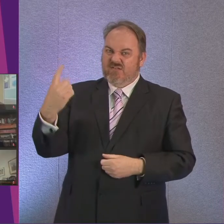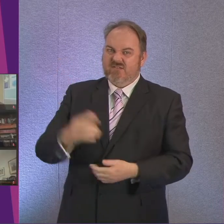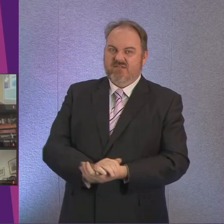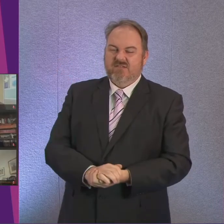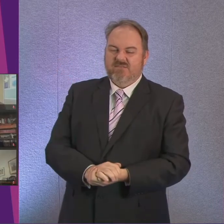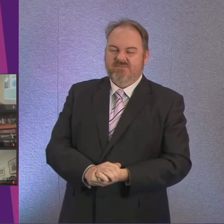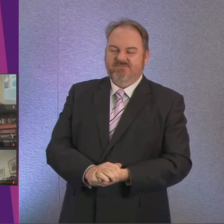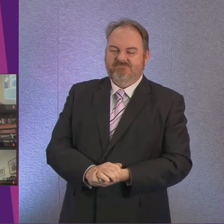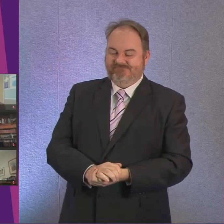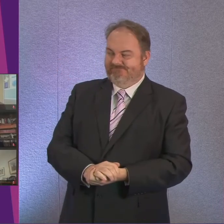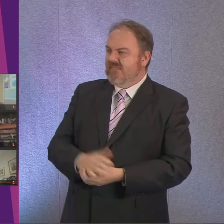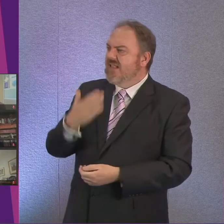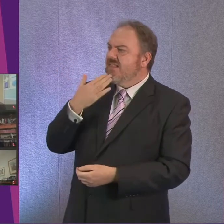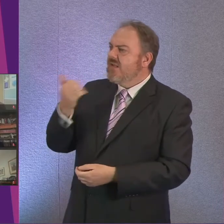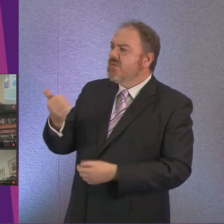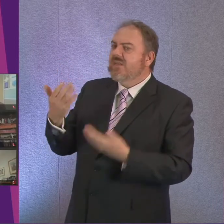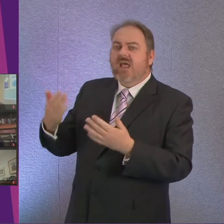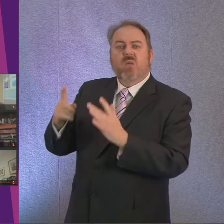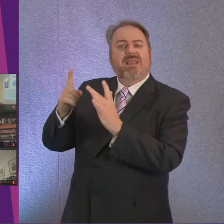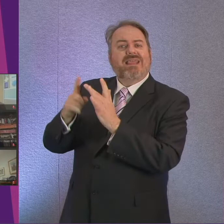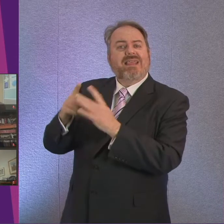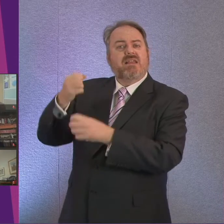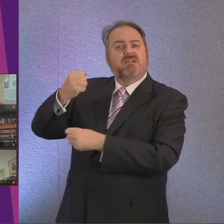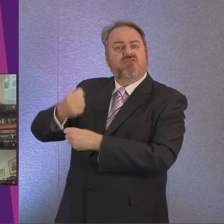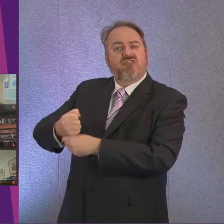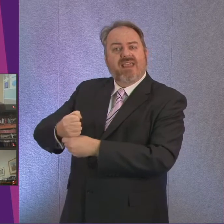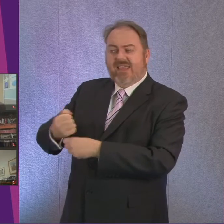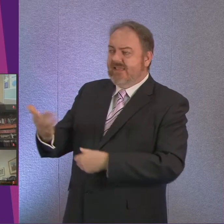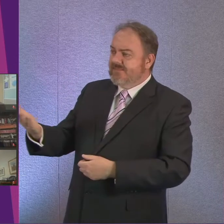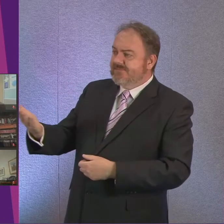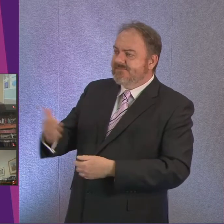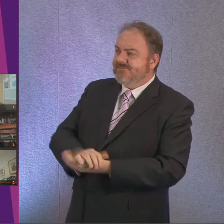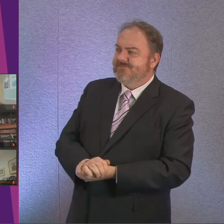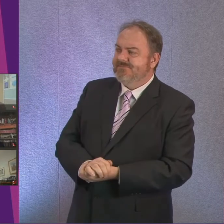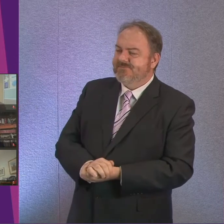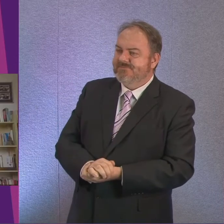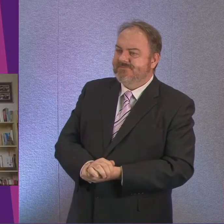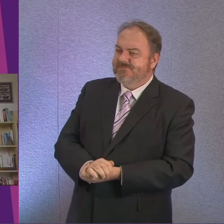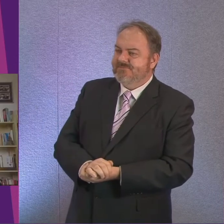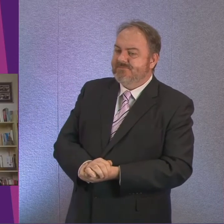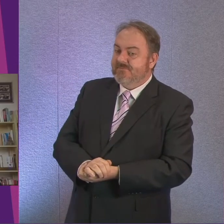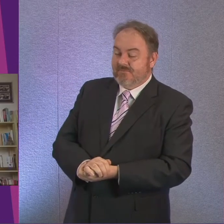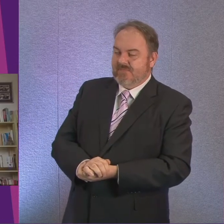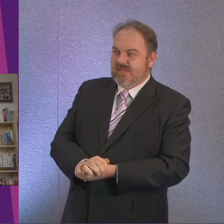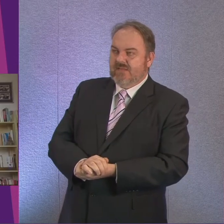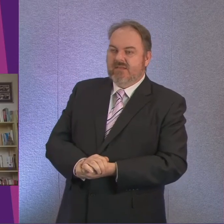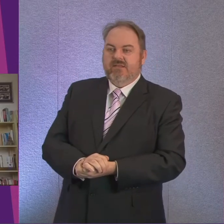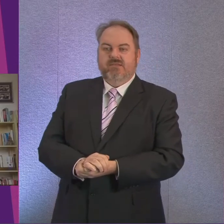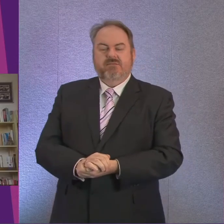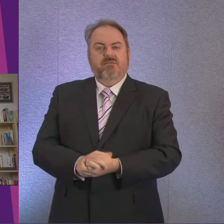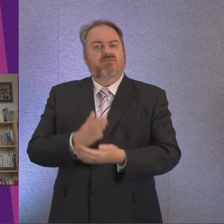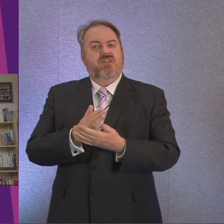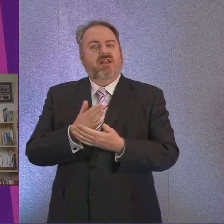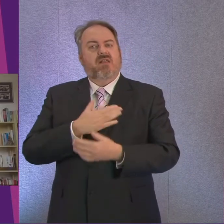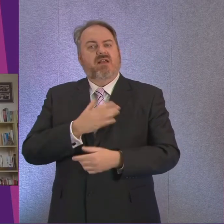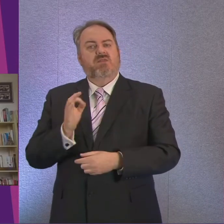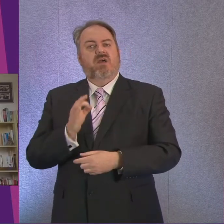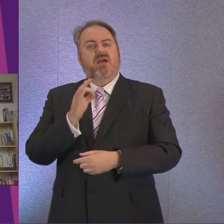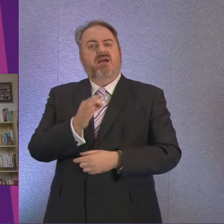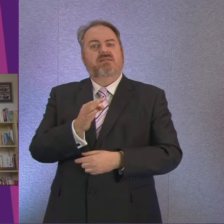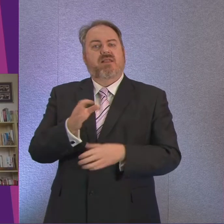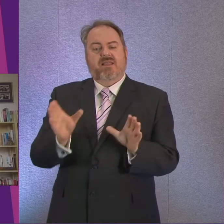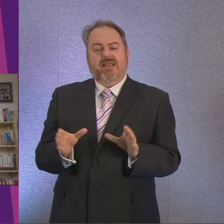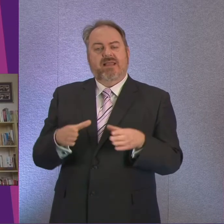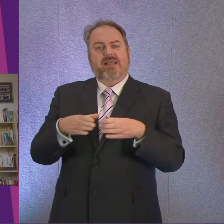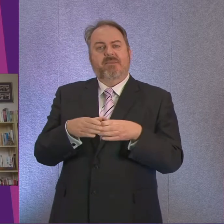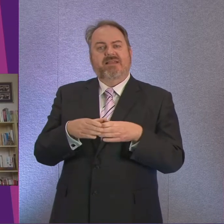Thank you. Ian Gray to be followed by Andy Whiteman. Ian Gray. My question is for the Cabinet